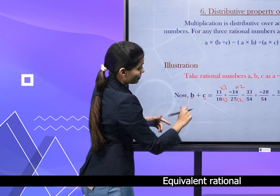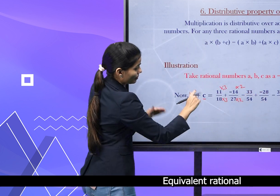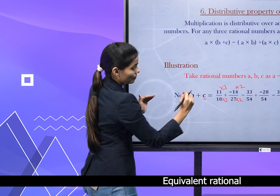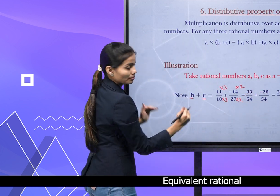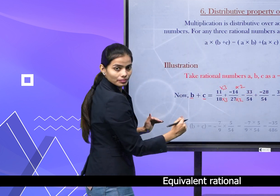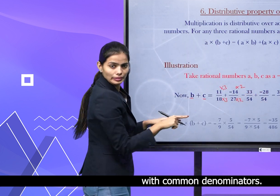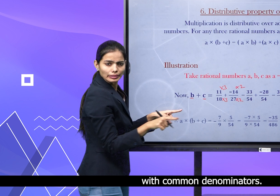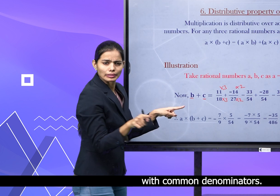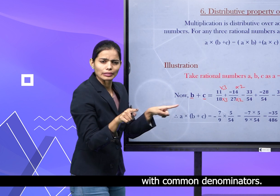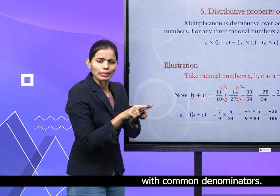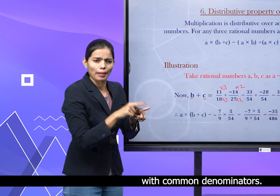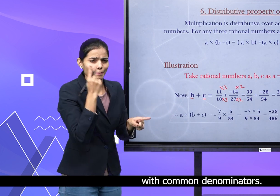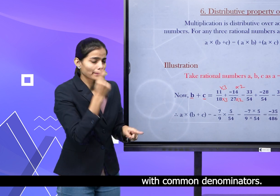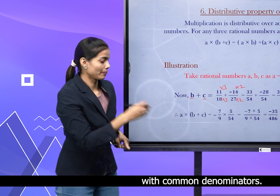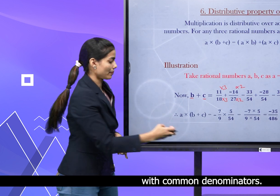Equivalent rational with common denominators.